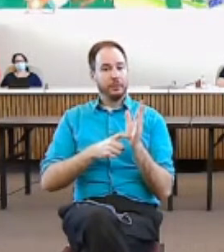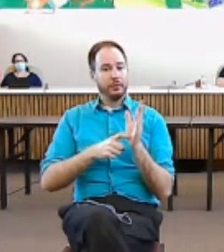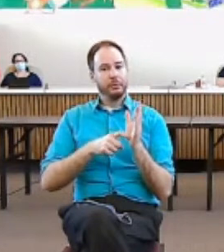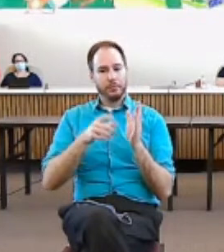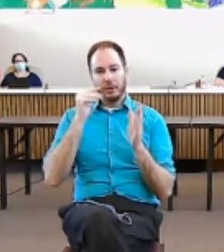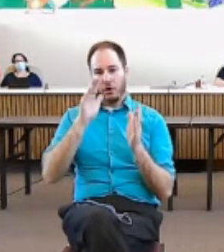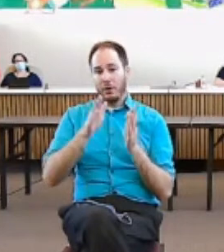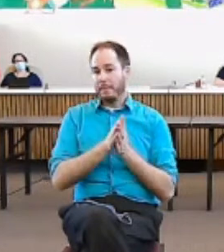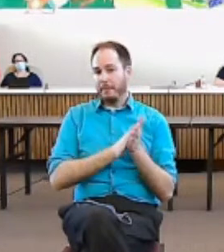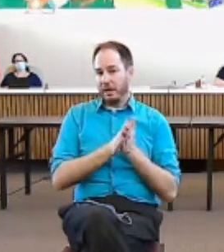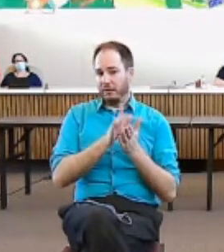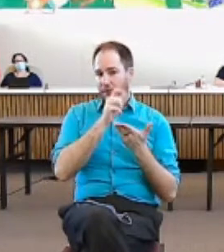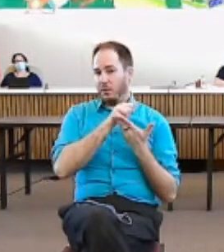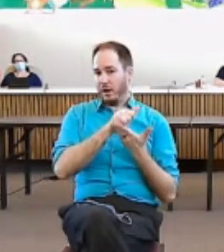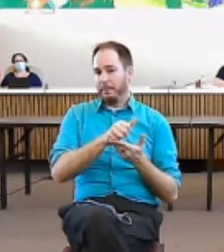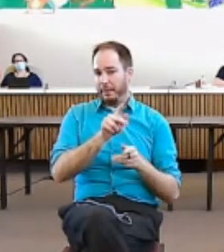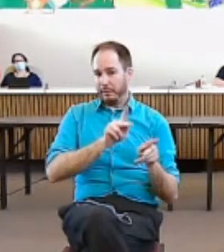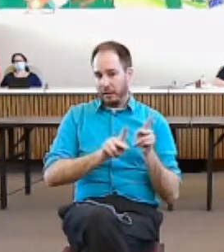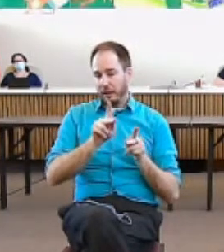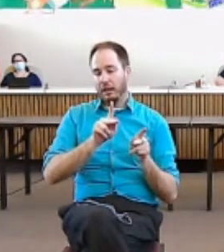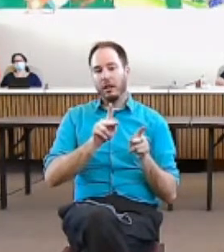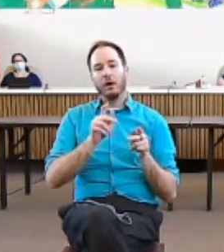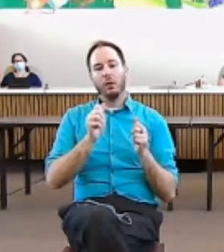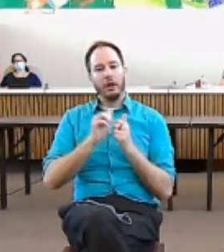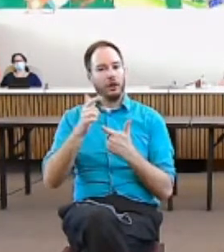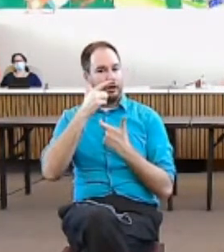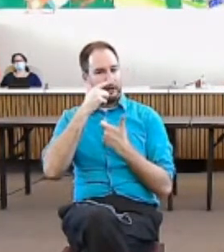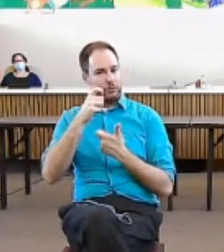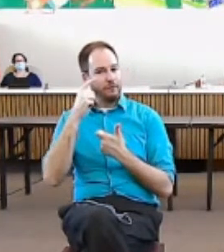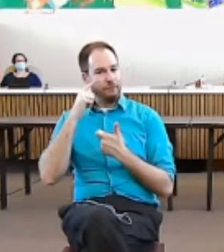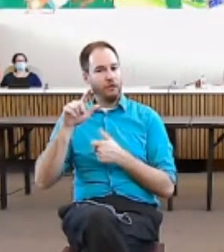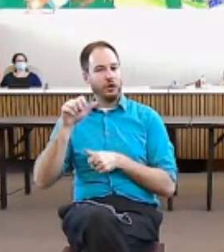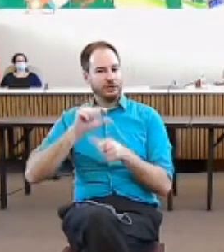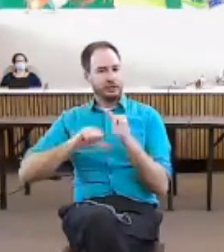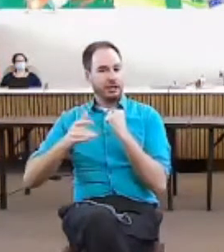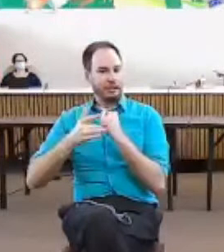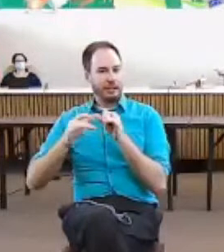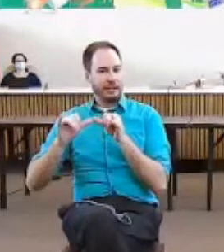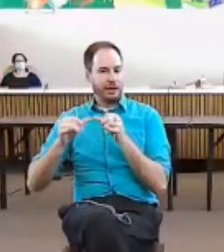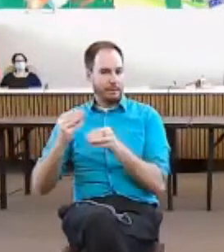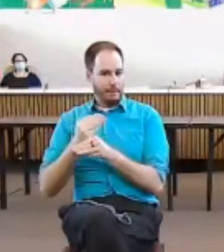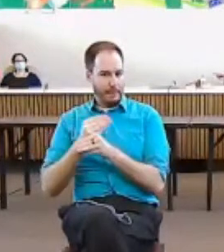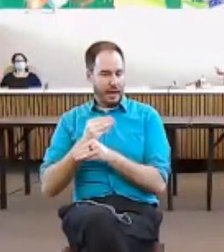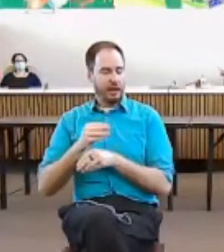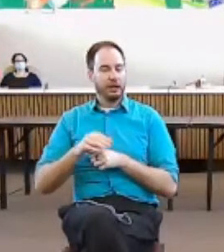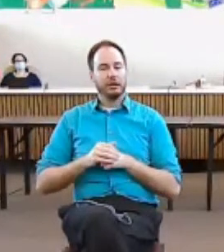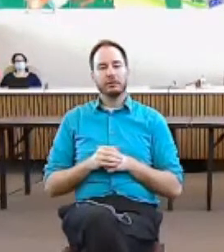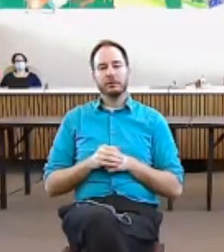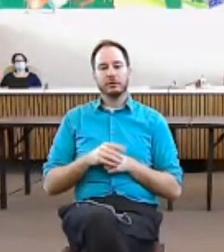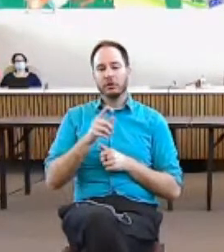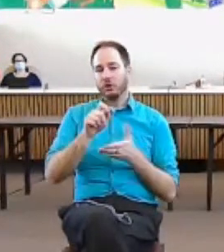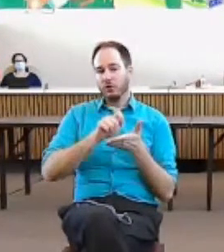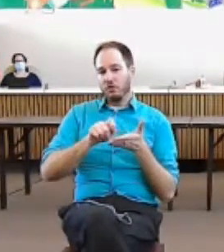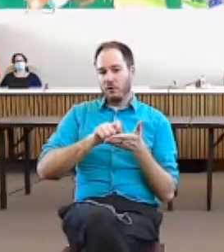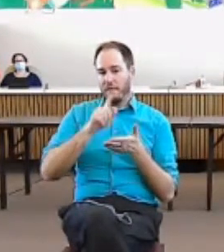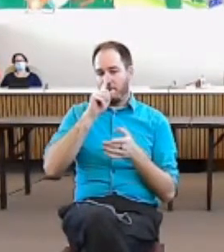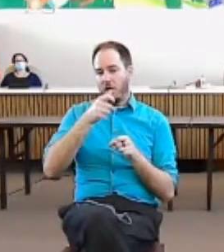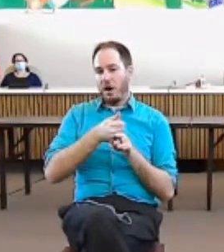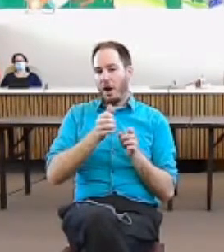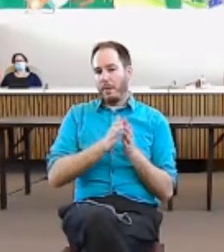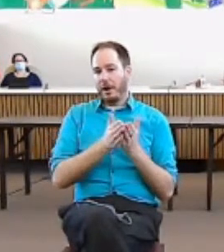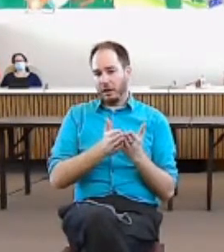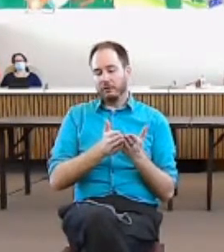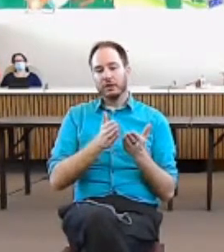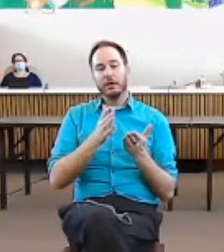combining her passion for helping others with her interest in STEM. Kayla writes in her autobiography